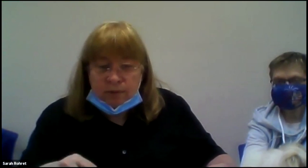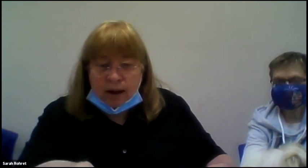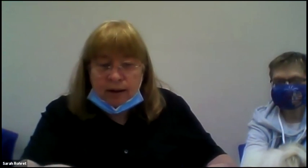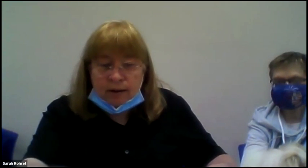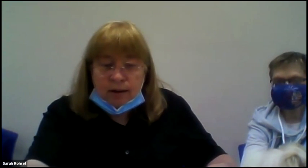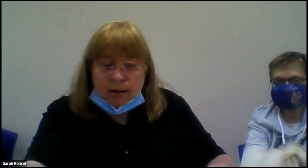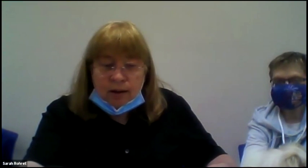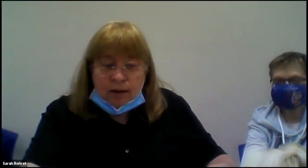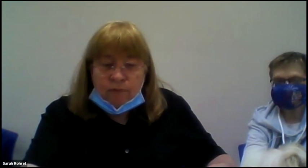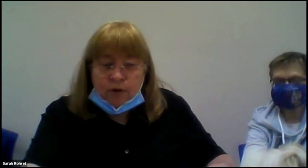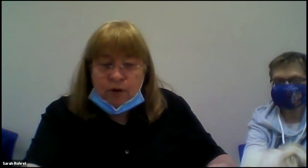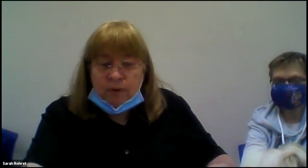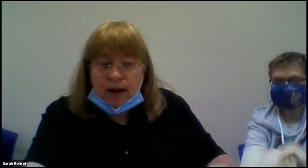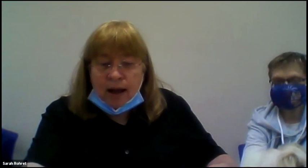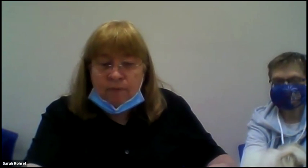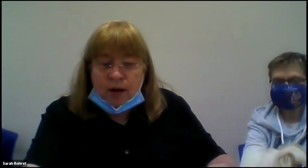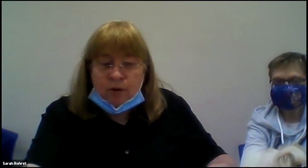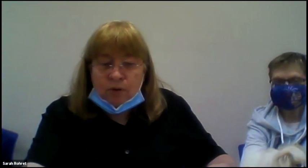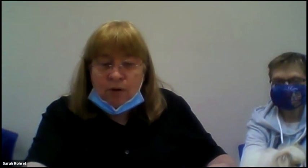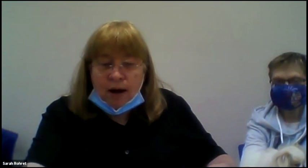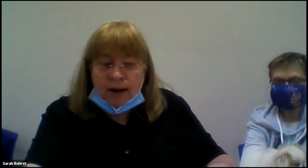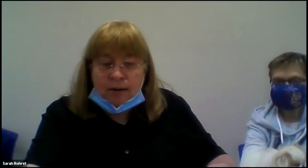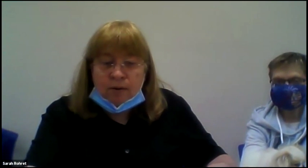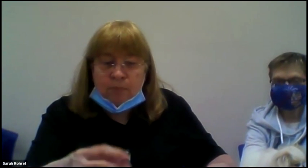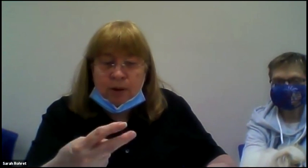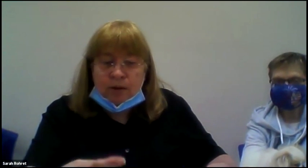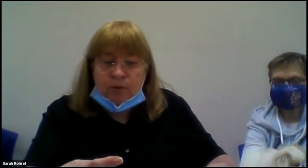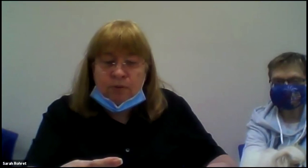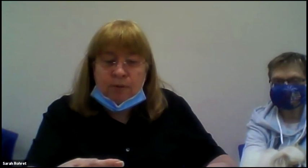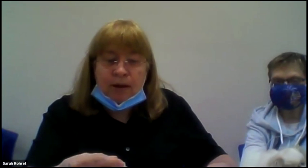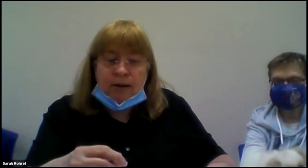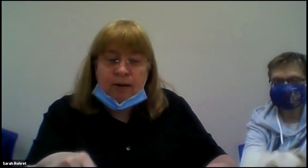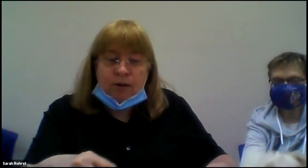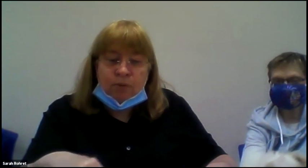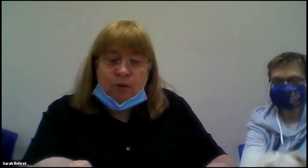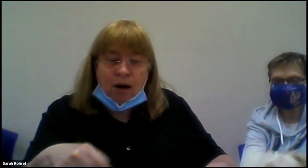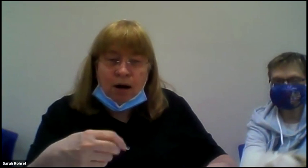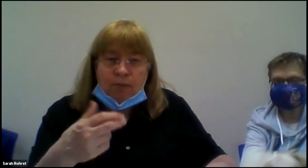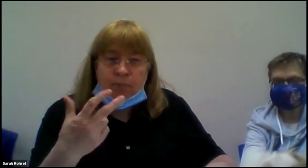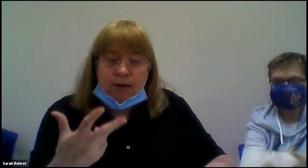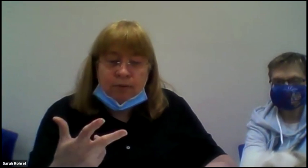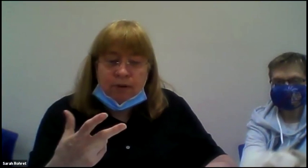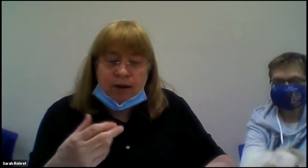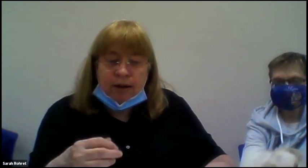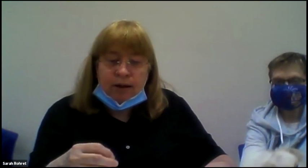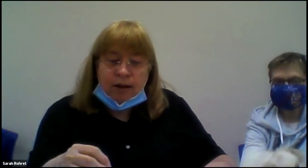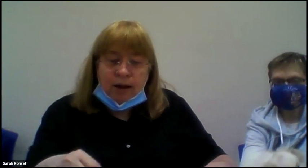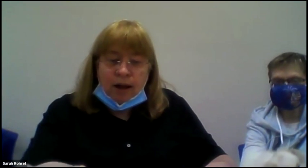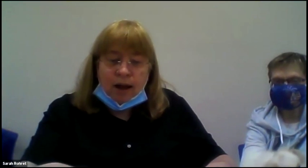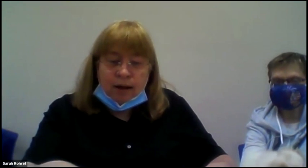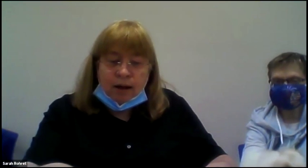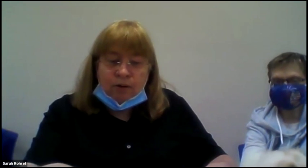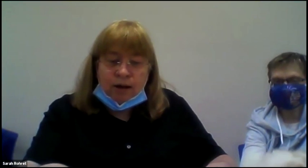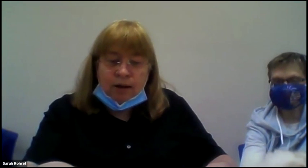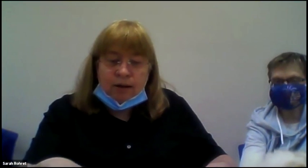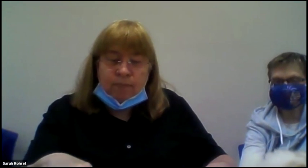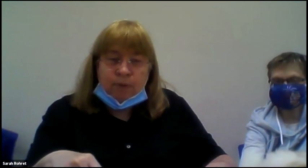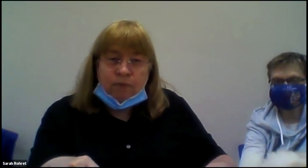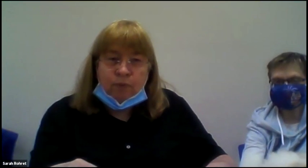Like the first one, they do a triangle and put a 2 in the middle. They do a heart, put a 3, and then underneath it put a